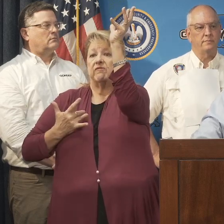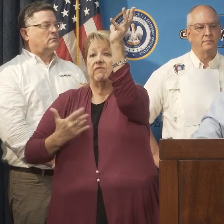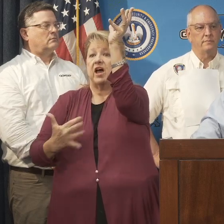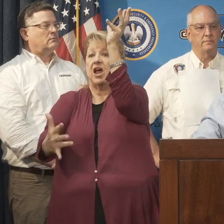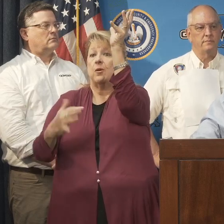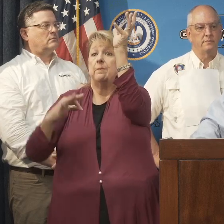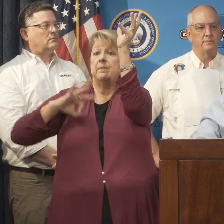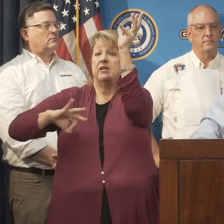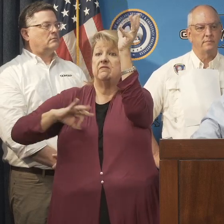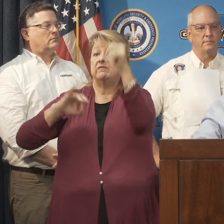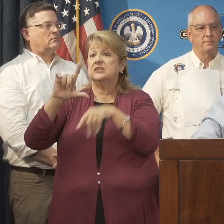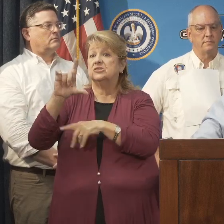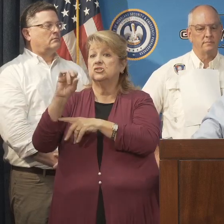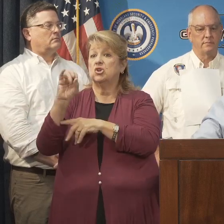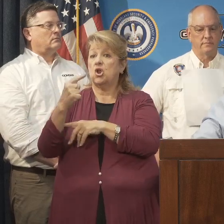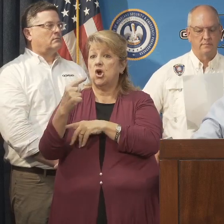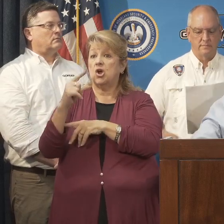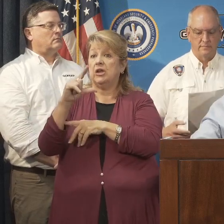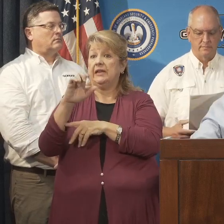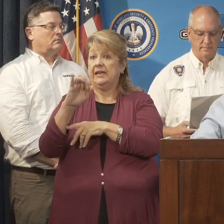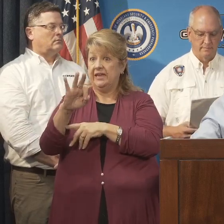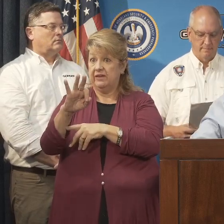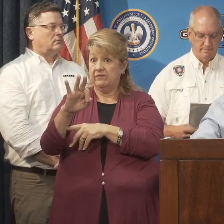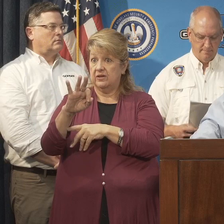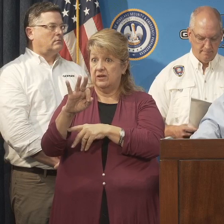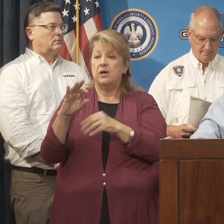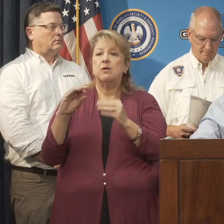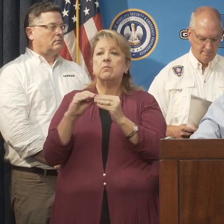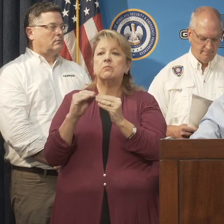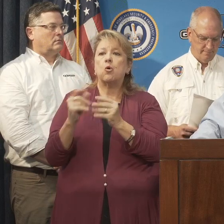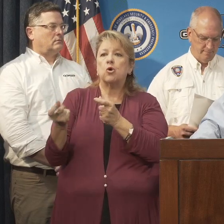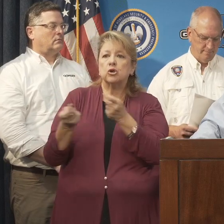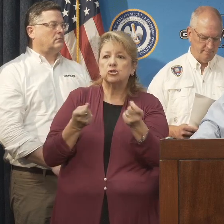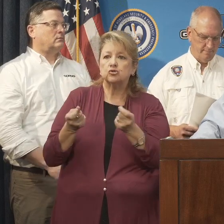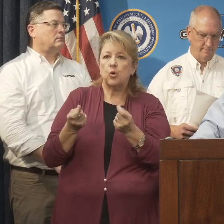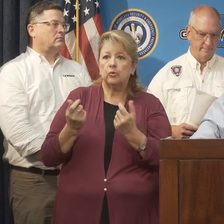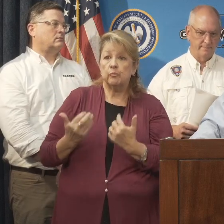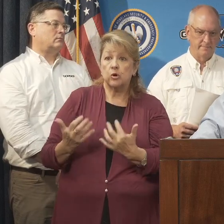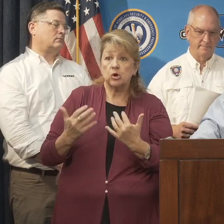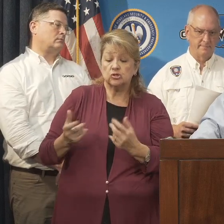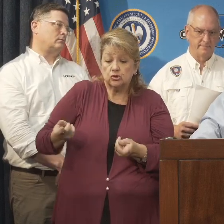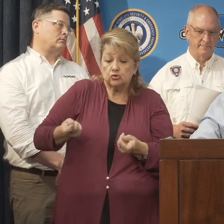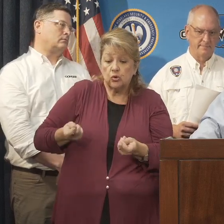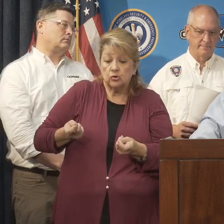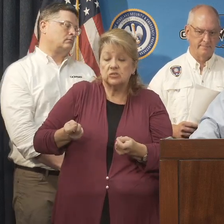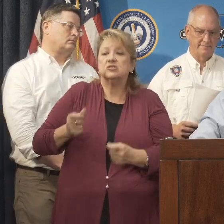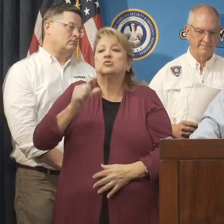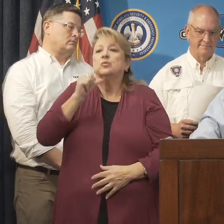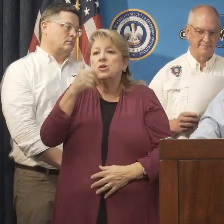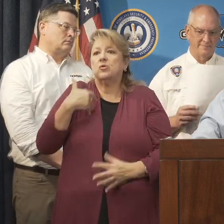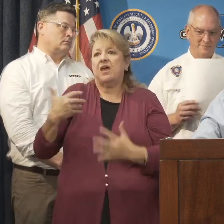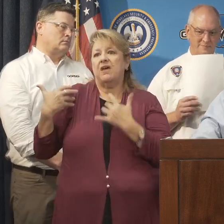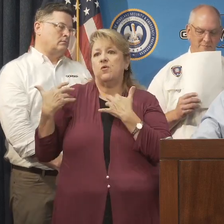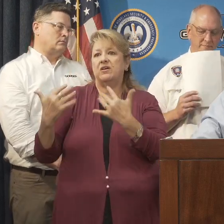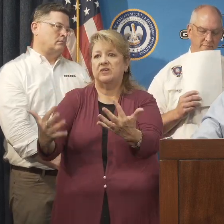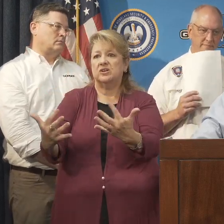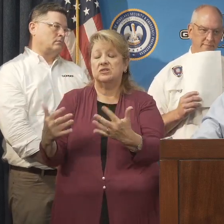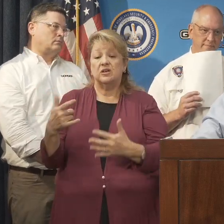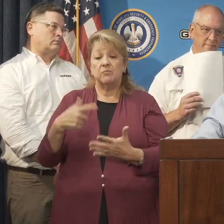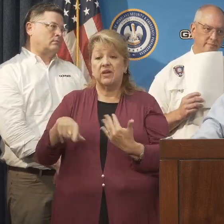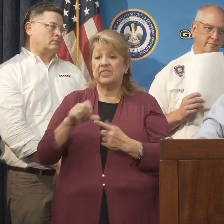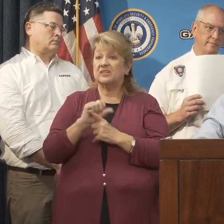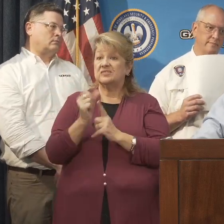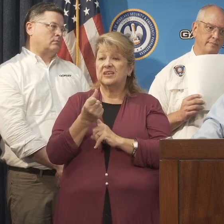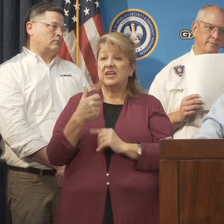But also, again, more controlled burns so that we don't have wildfires. But when you have these conditions, even in the